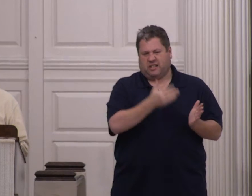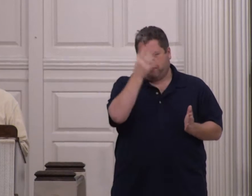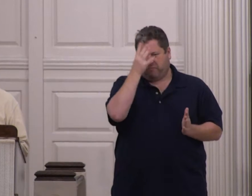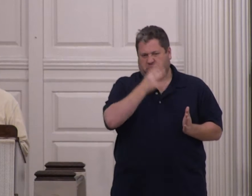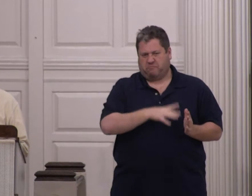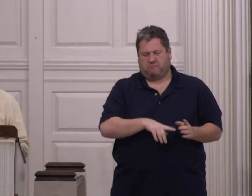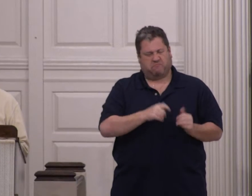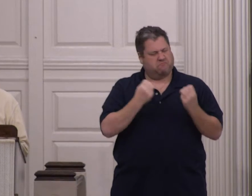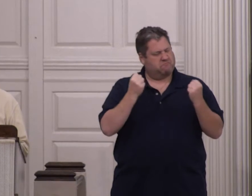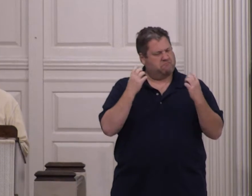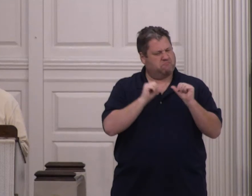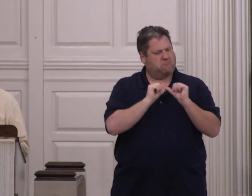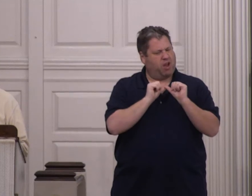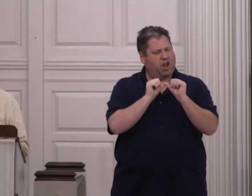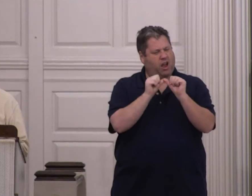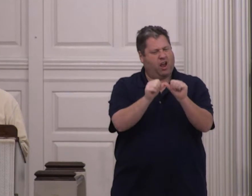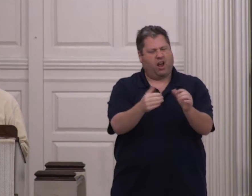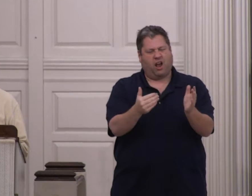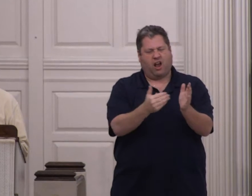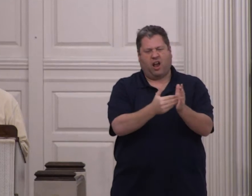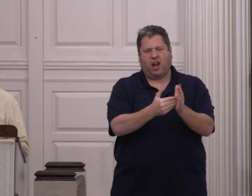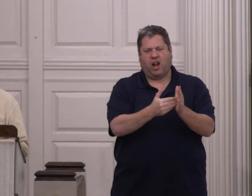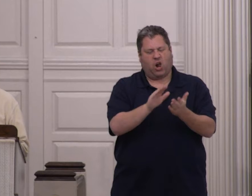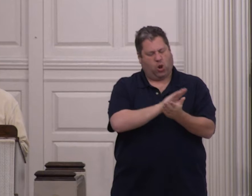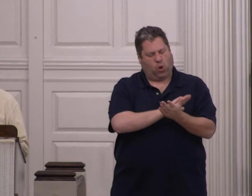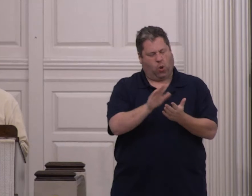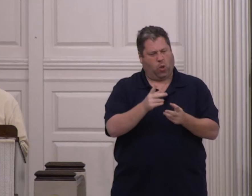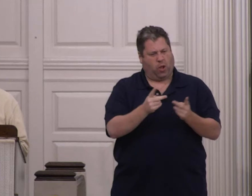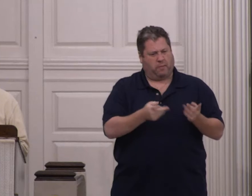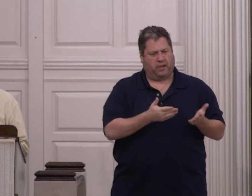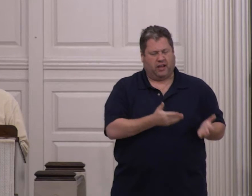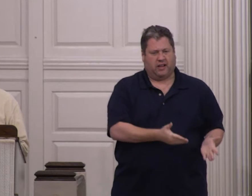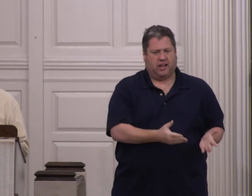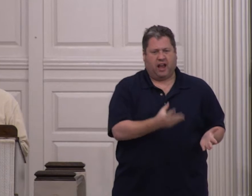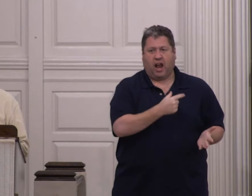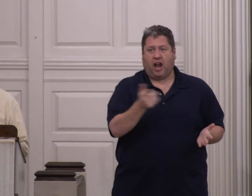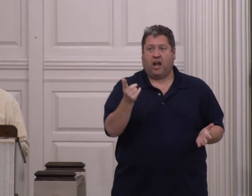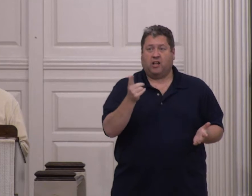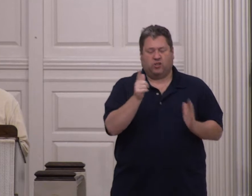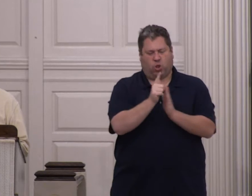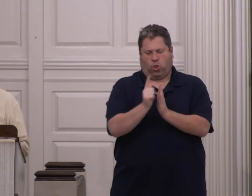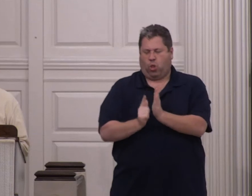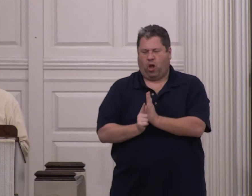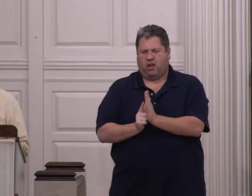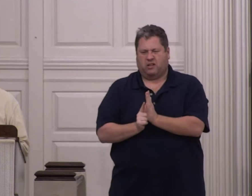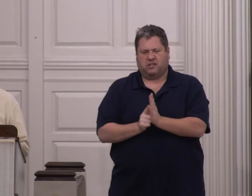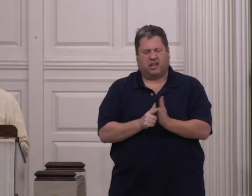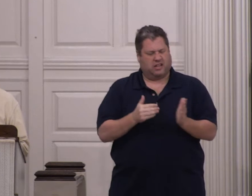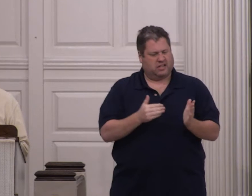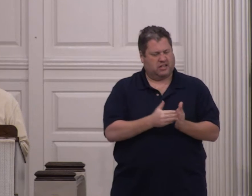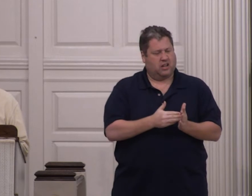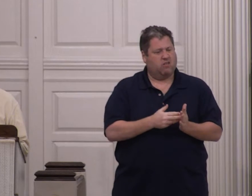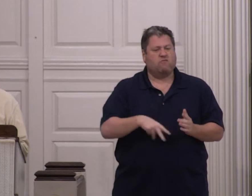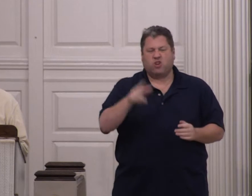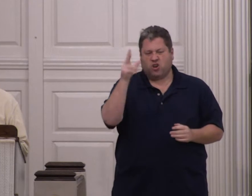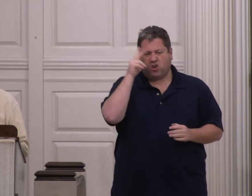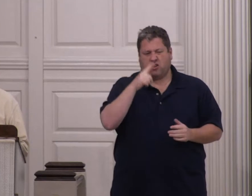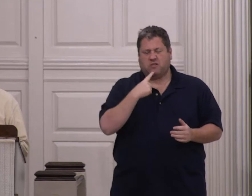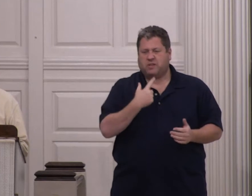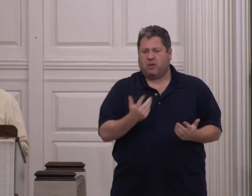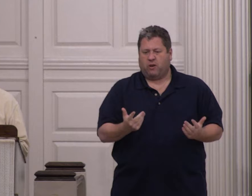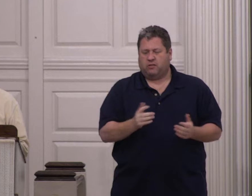never stopped saying things against this holy place and the law. For we have heard him